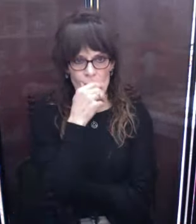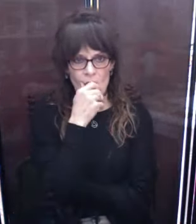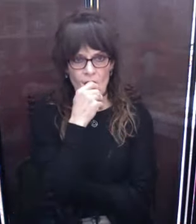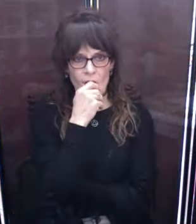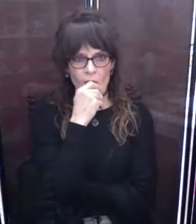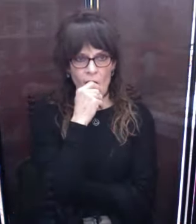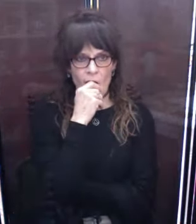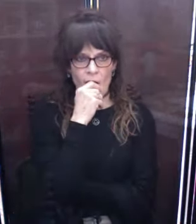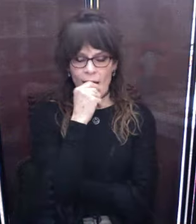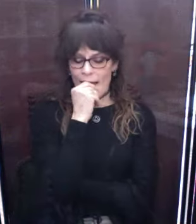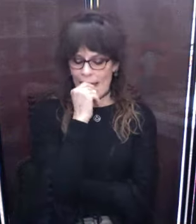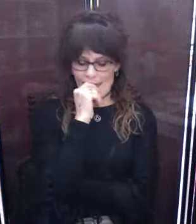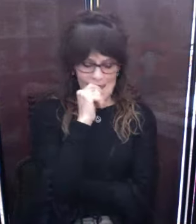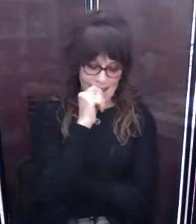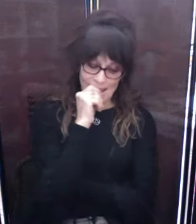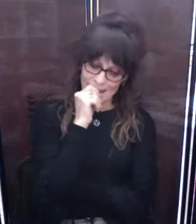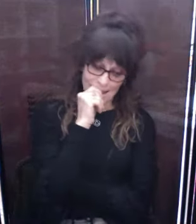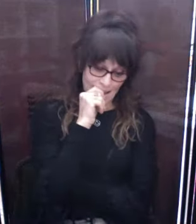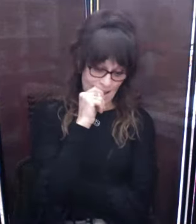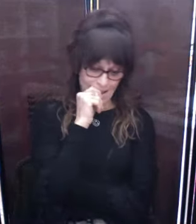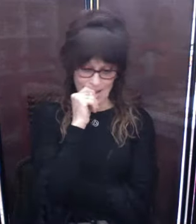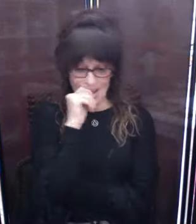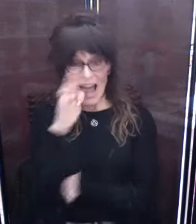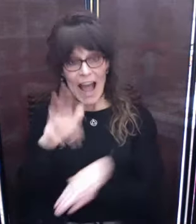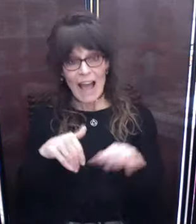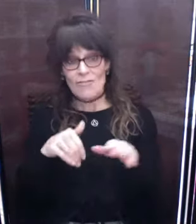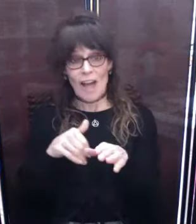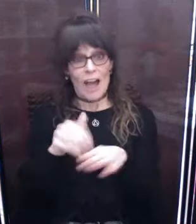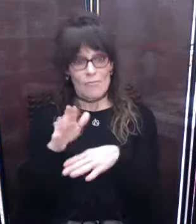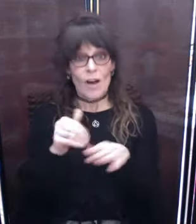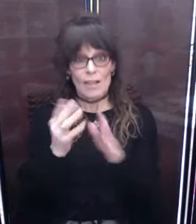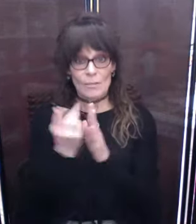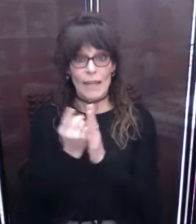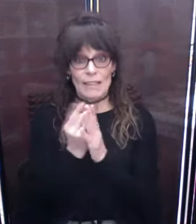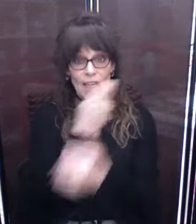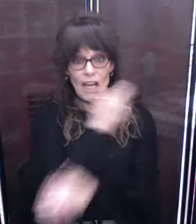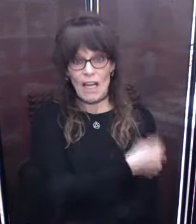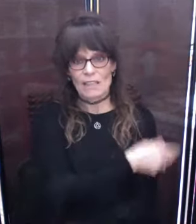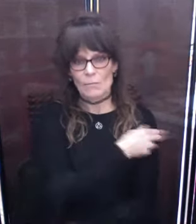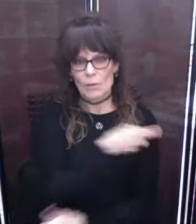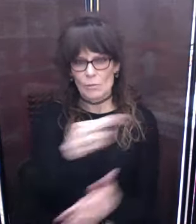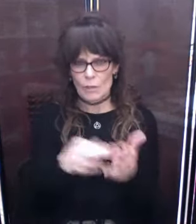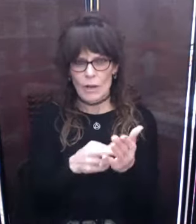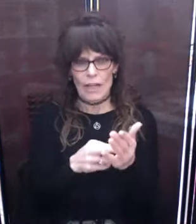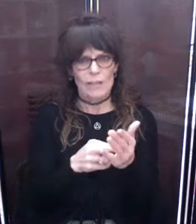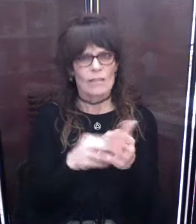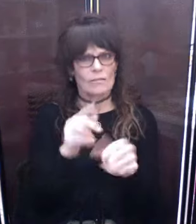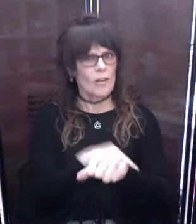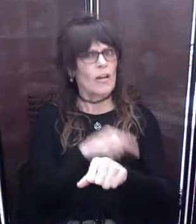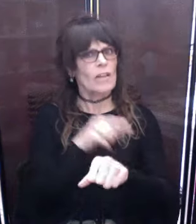And I walked over. I walked back to the hospital. It took me a while to find my way back there. Realized that I